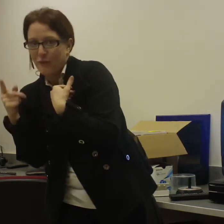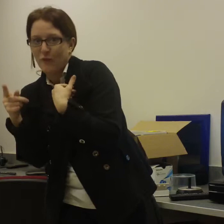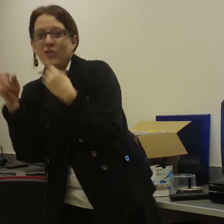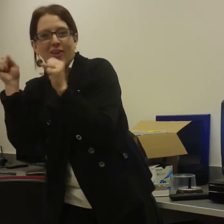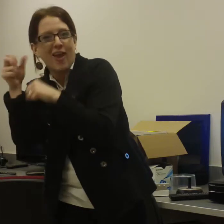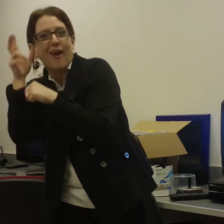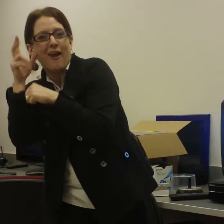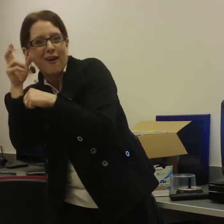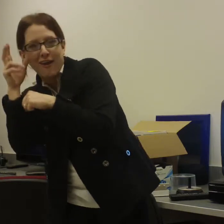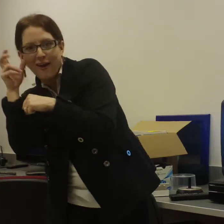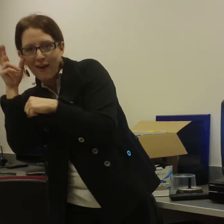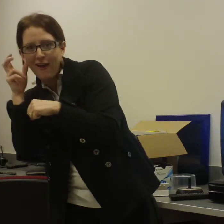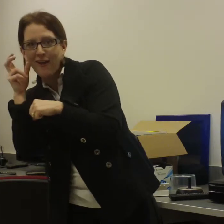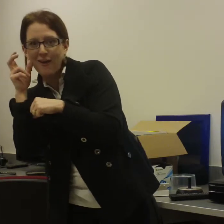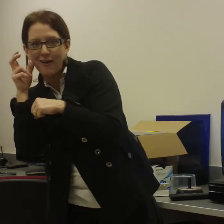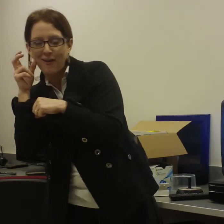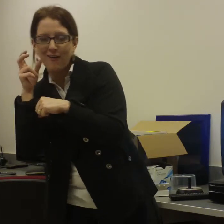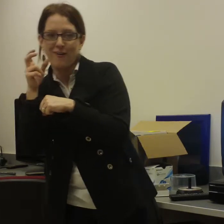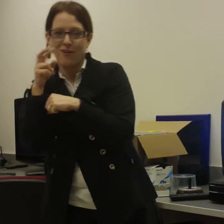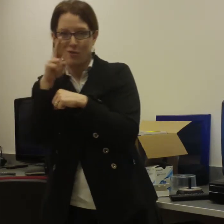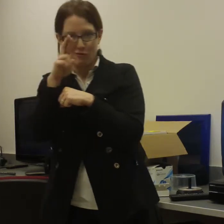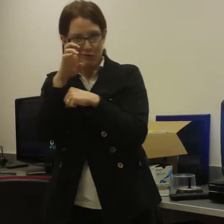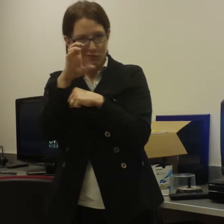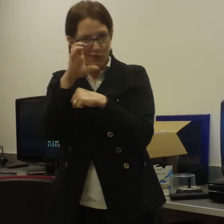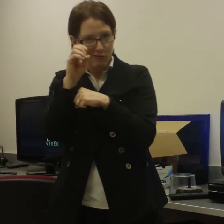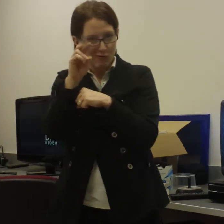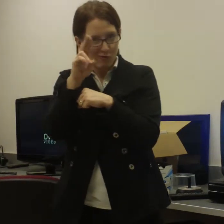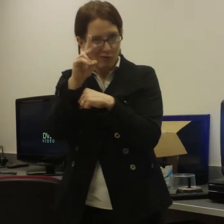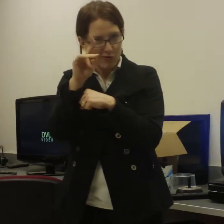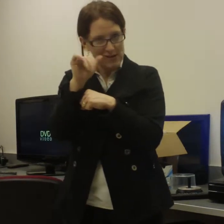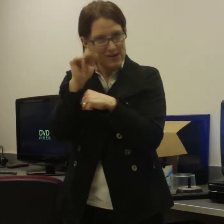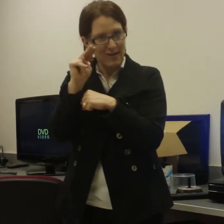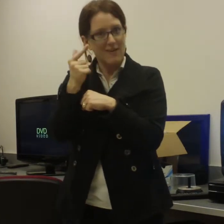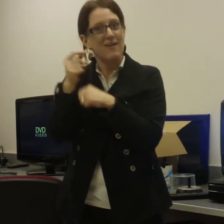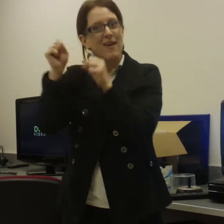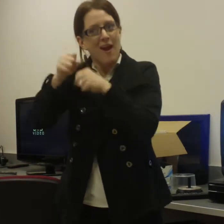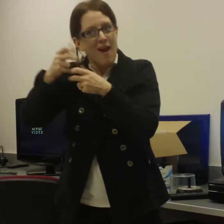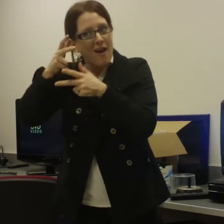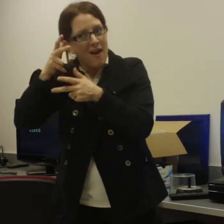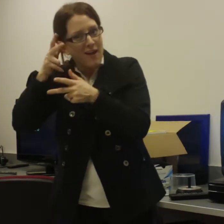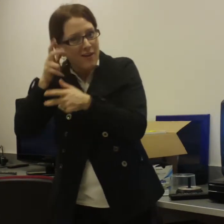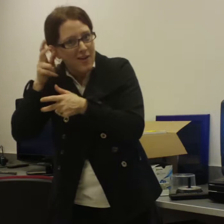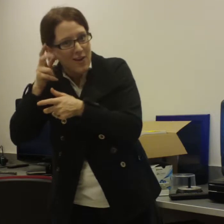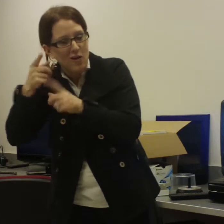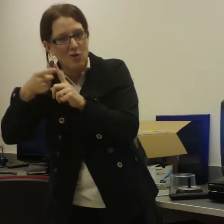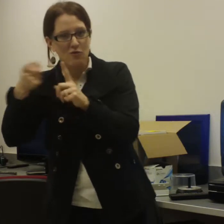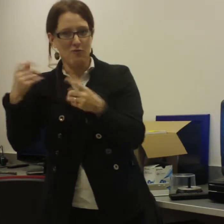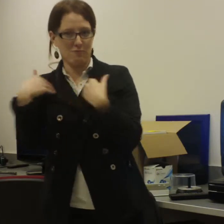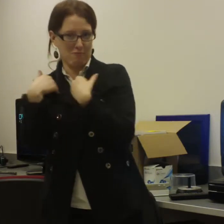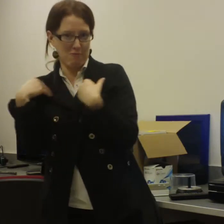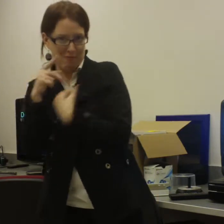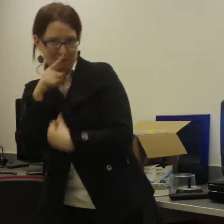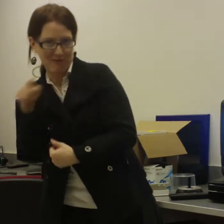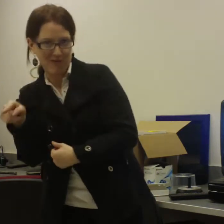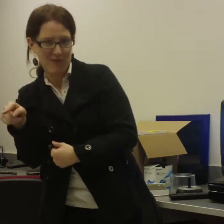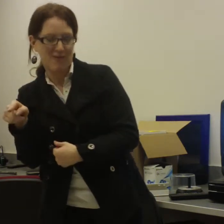have to be able to see and listen and hear inside the human body. And that's just one of the tools. So that's how as far as I know, that's how they did